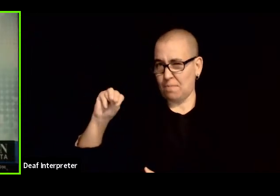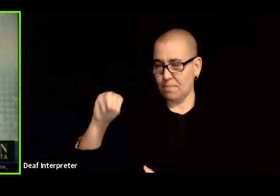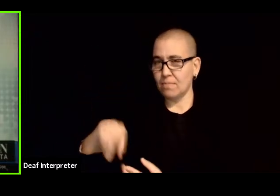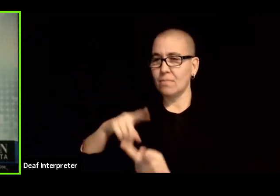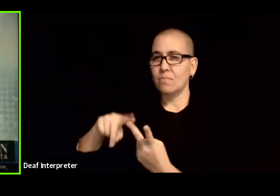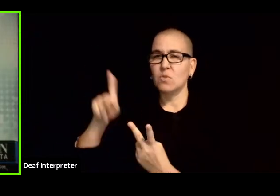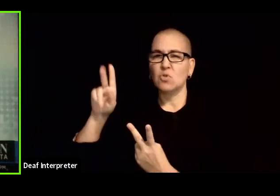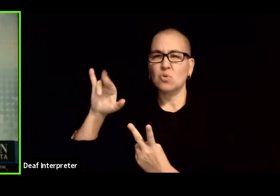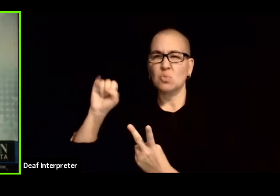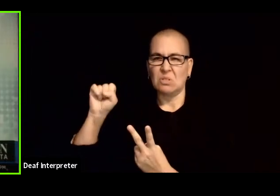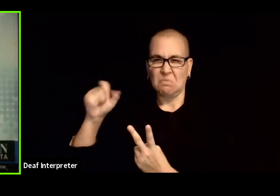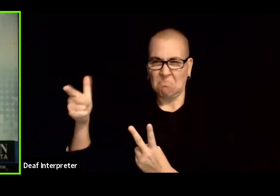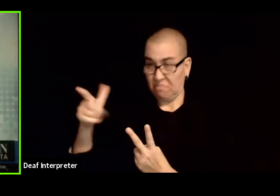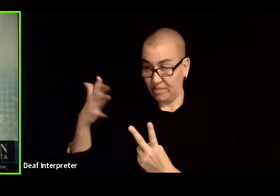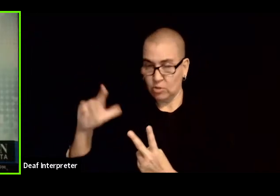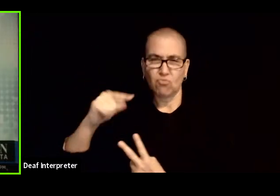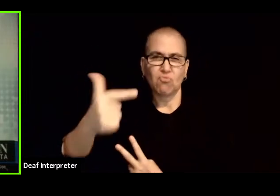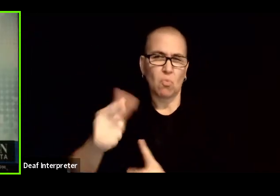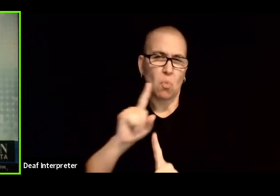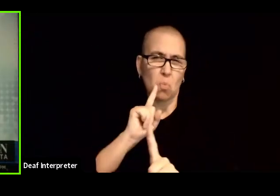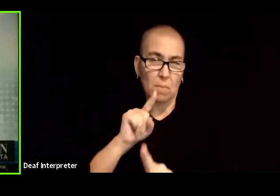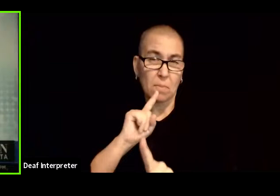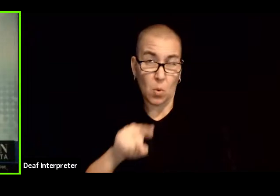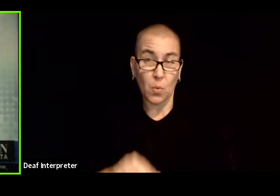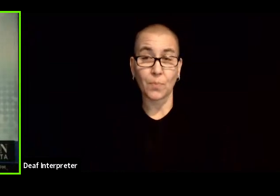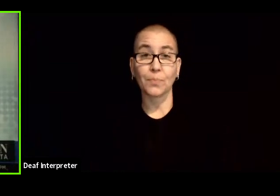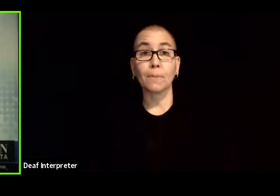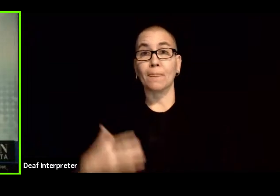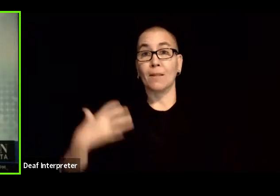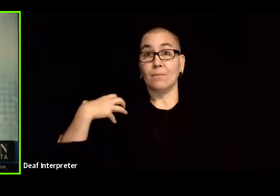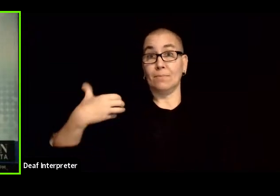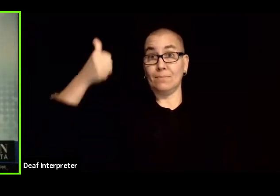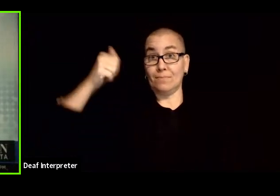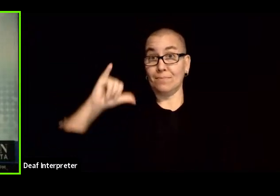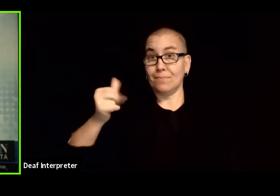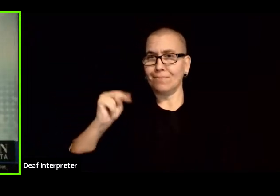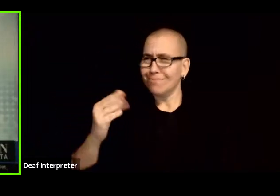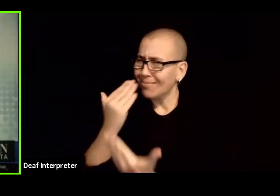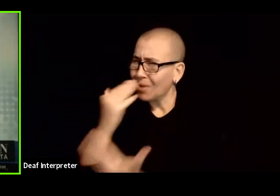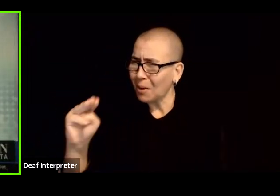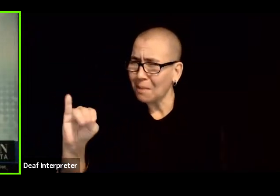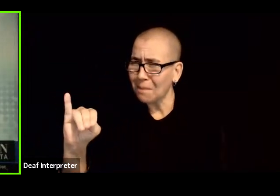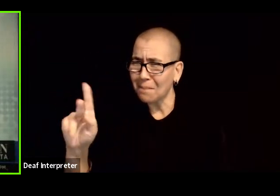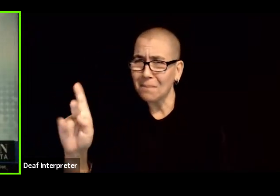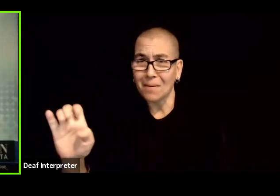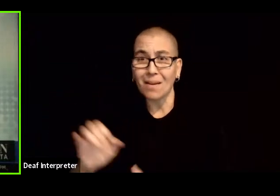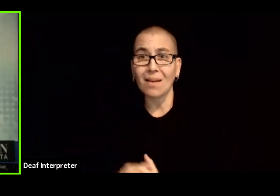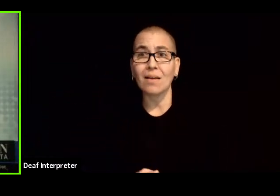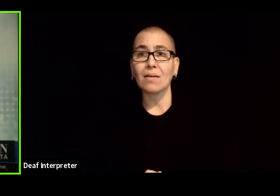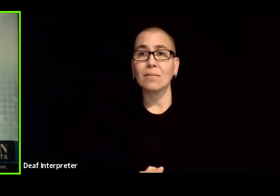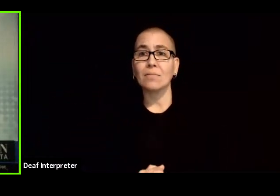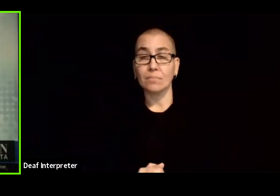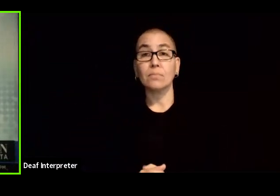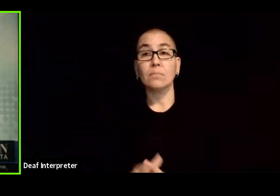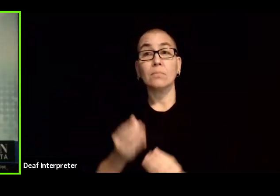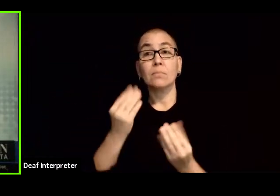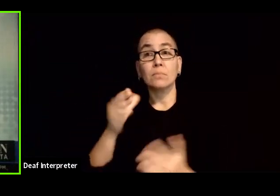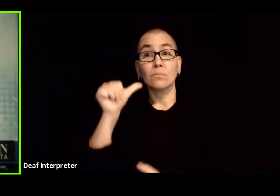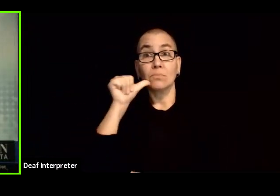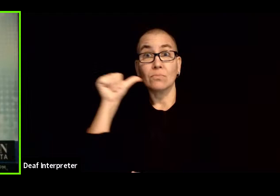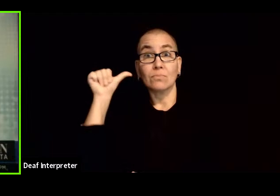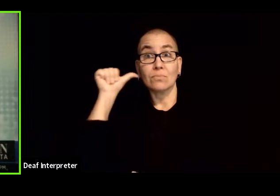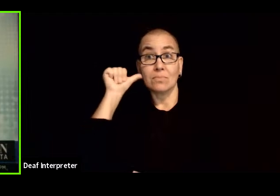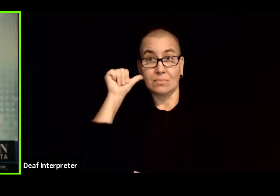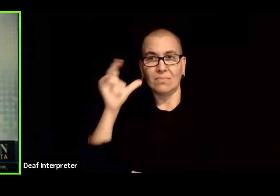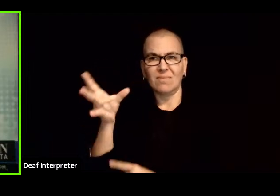you, Mike. Good afternoon, everyone. Well, just since yesterday, we have an additional 79,000 cases of COVID-19 confirmed